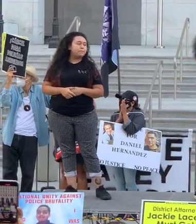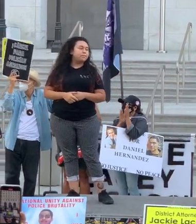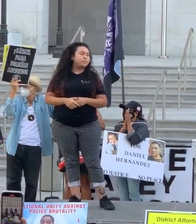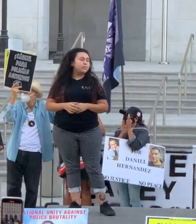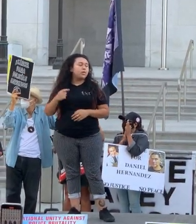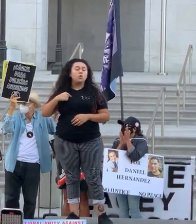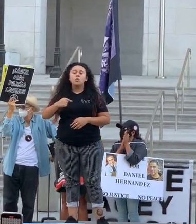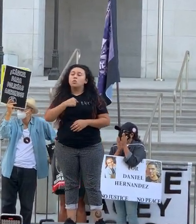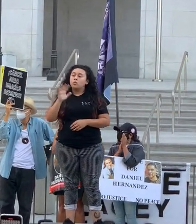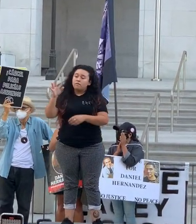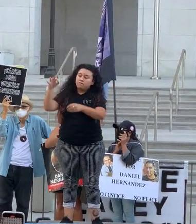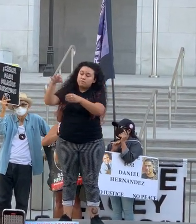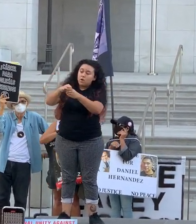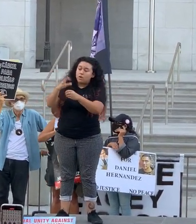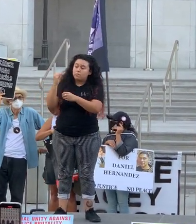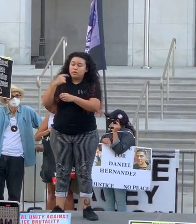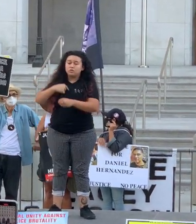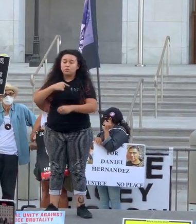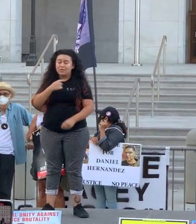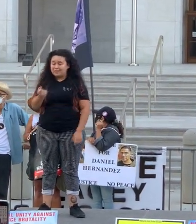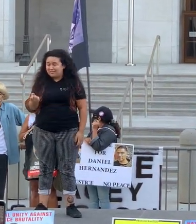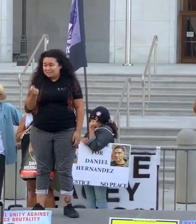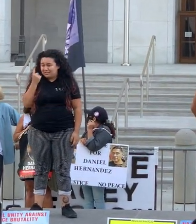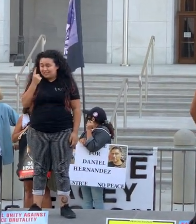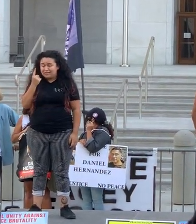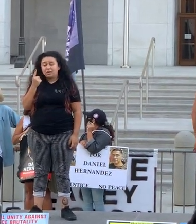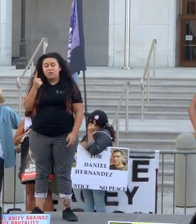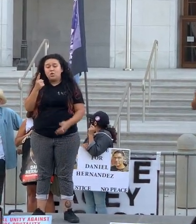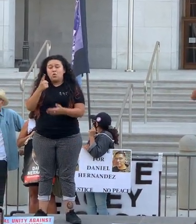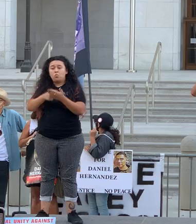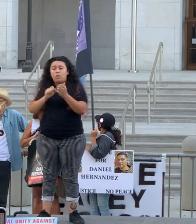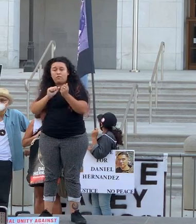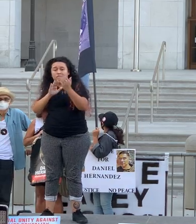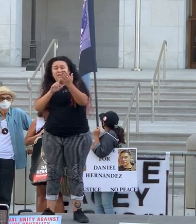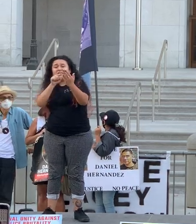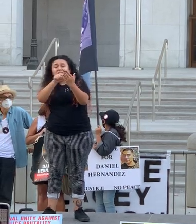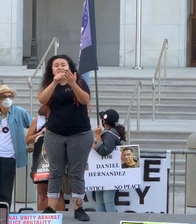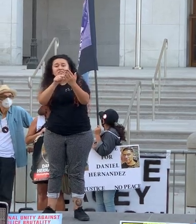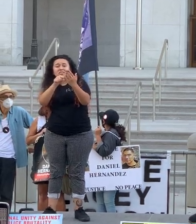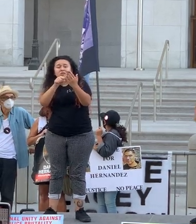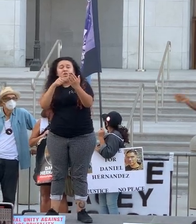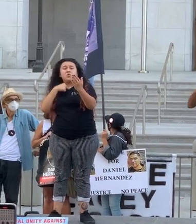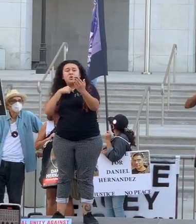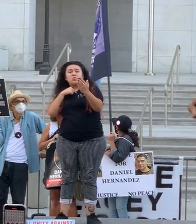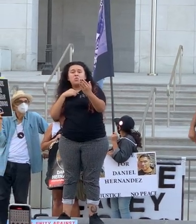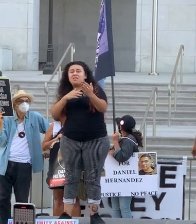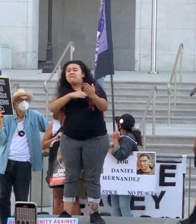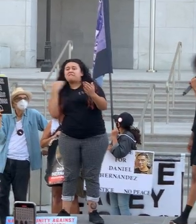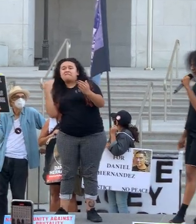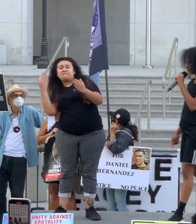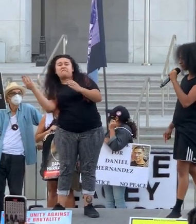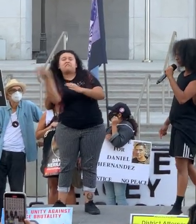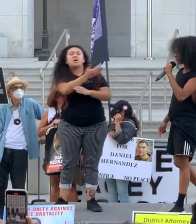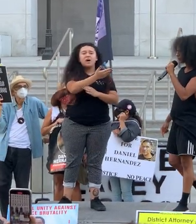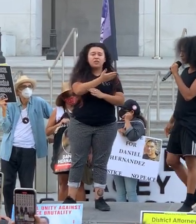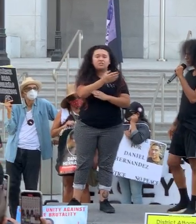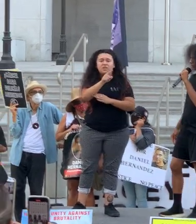we will vote because we understand what we are up against, and we will cut off the head on the beast of